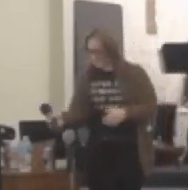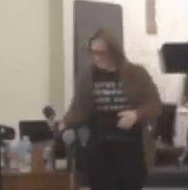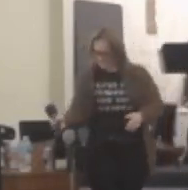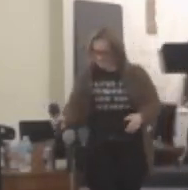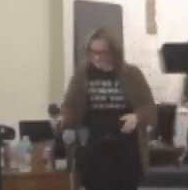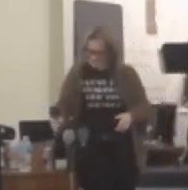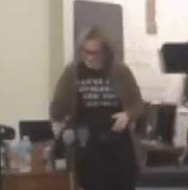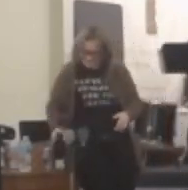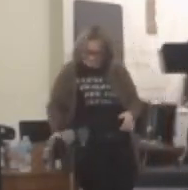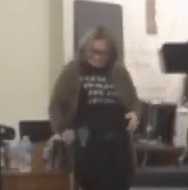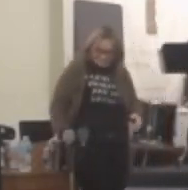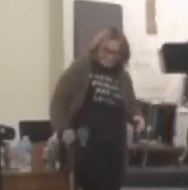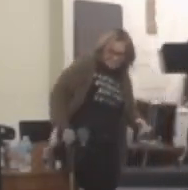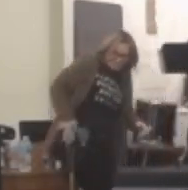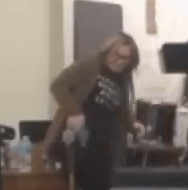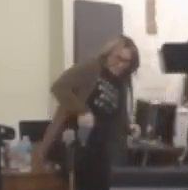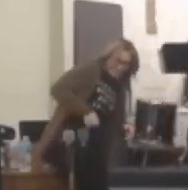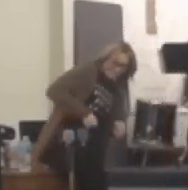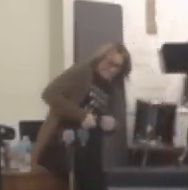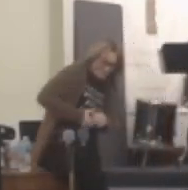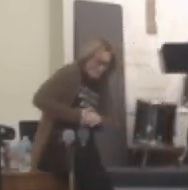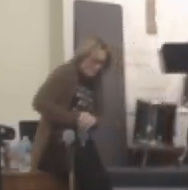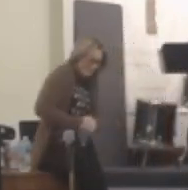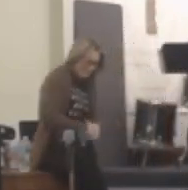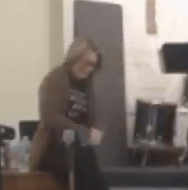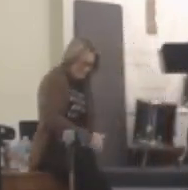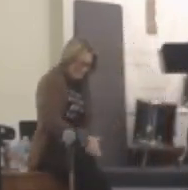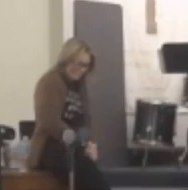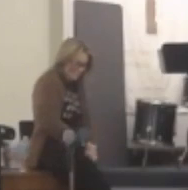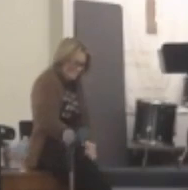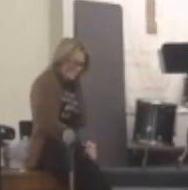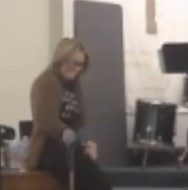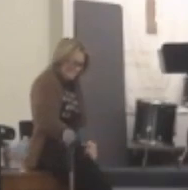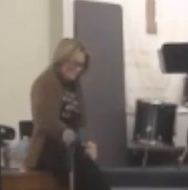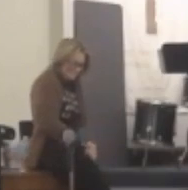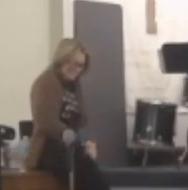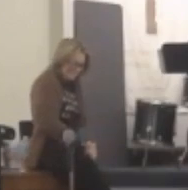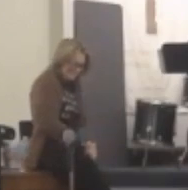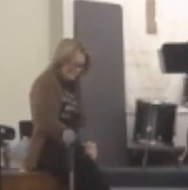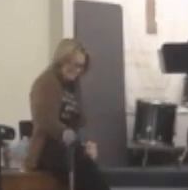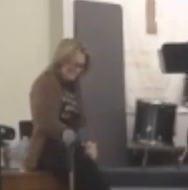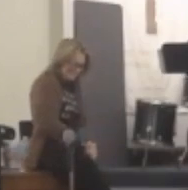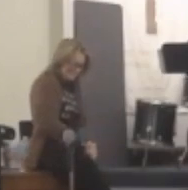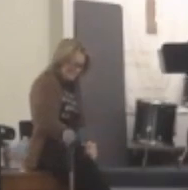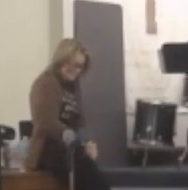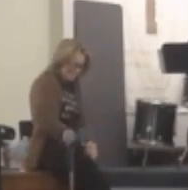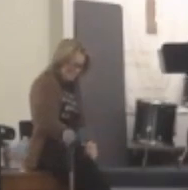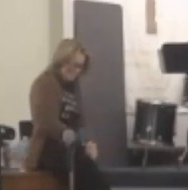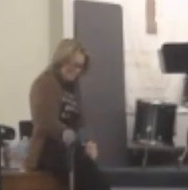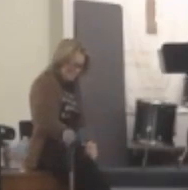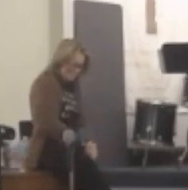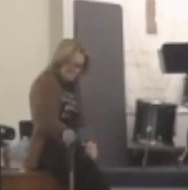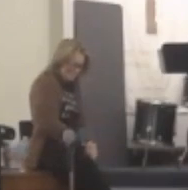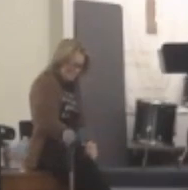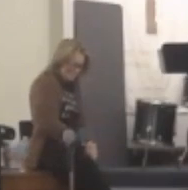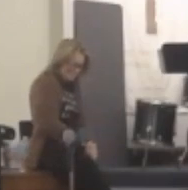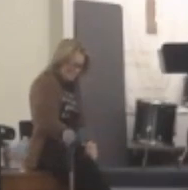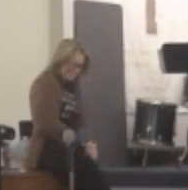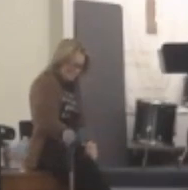mic. Good morning. Welcome to the Church on the Boulevard. Would you bow your heads with me for a moment of prayer? Dear